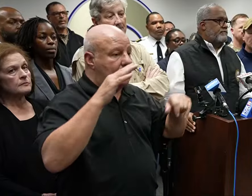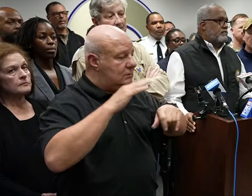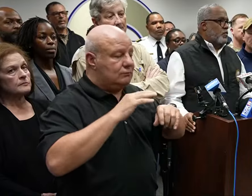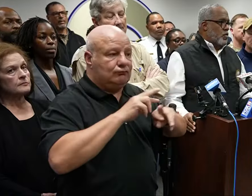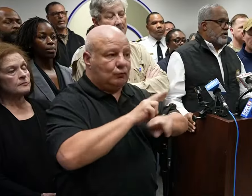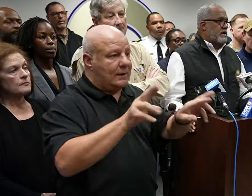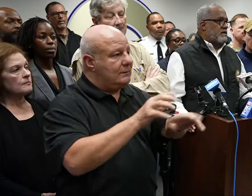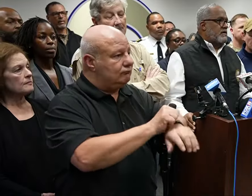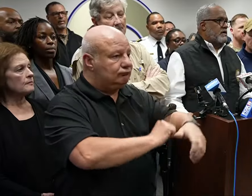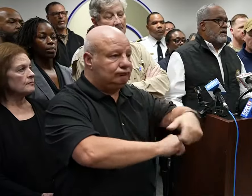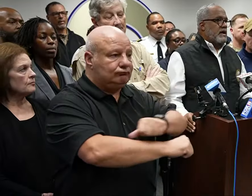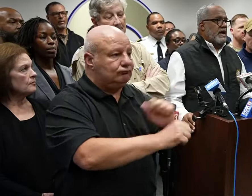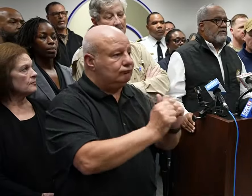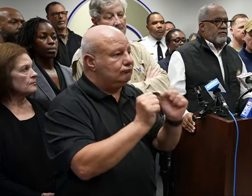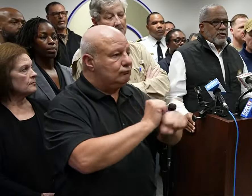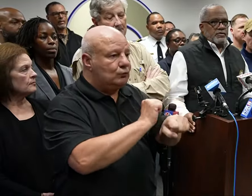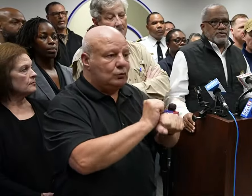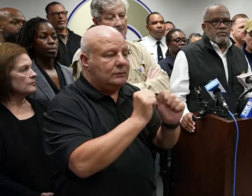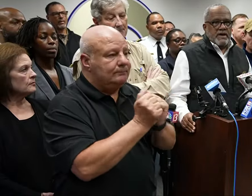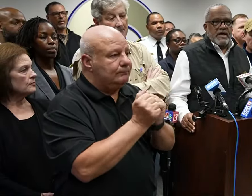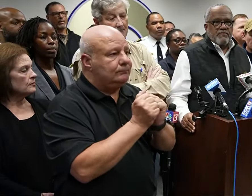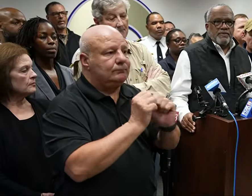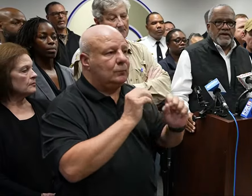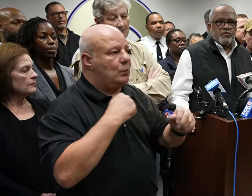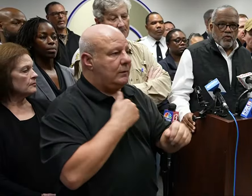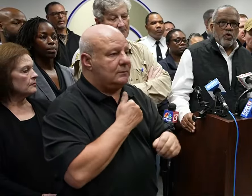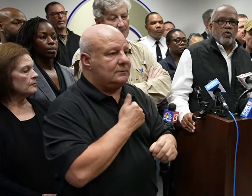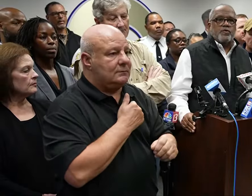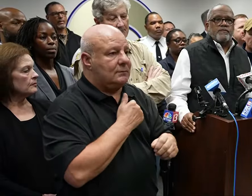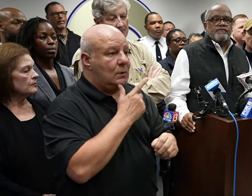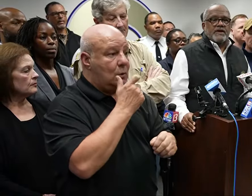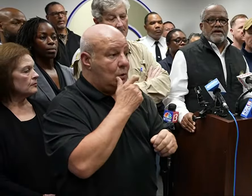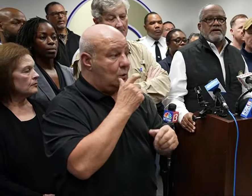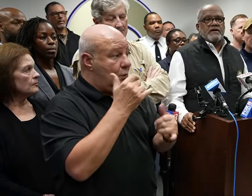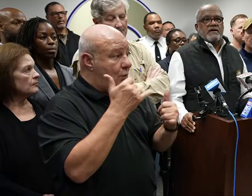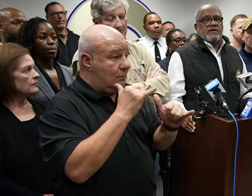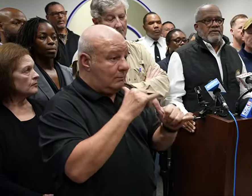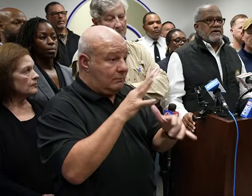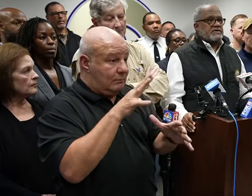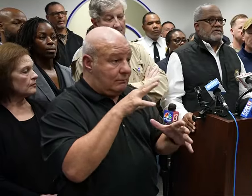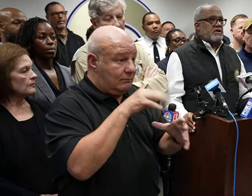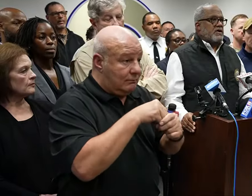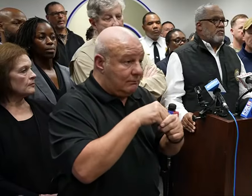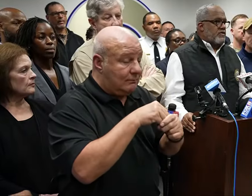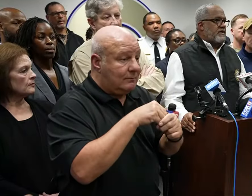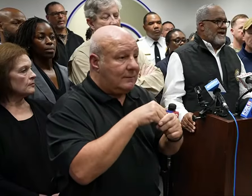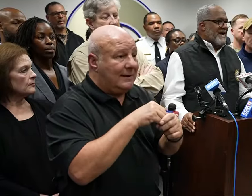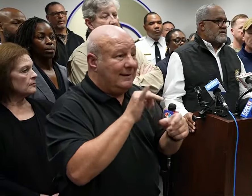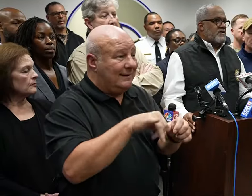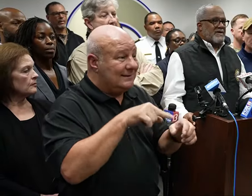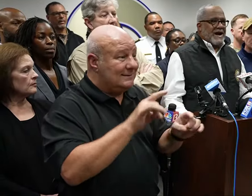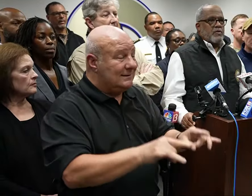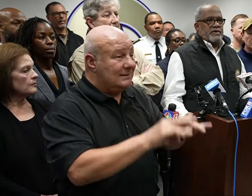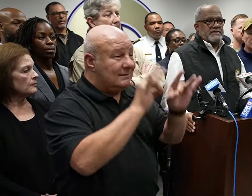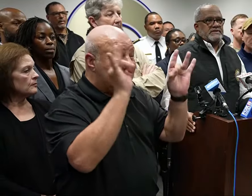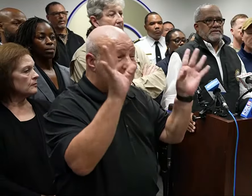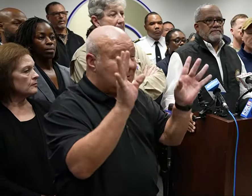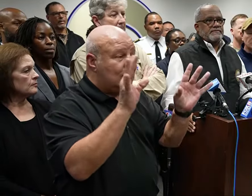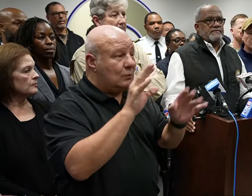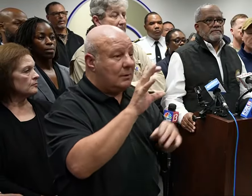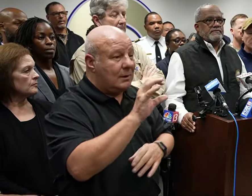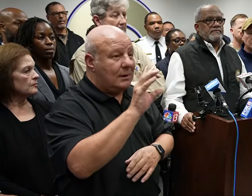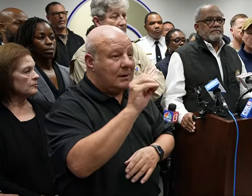ground, working. And for those who may have played a role in this horrific act of